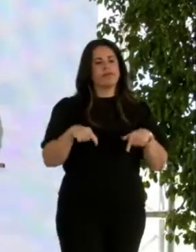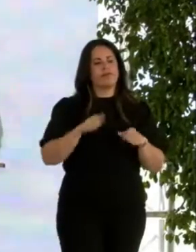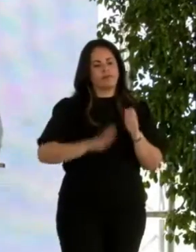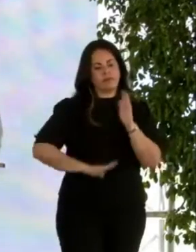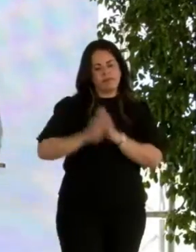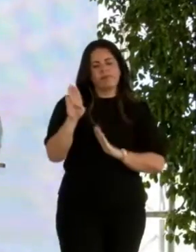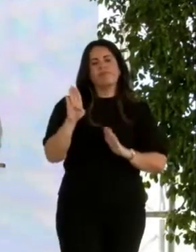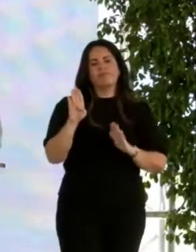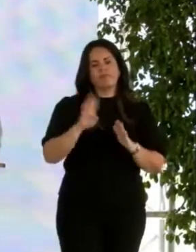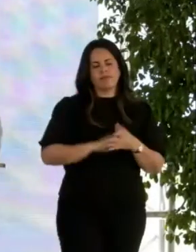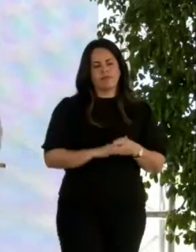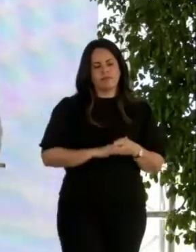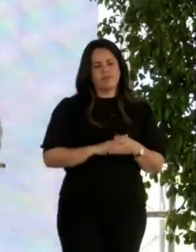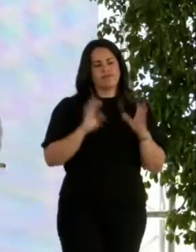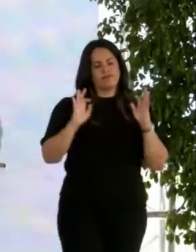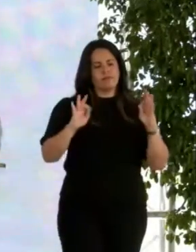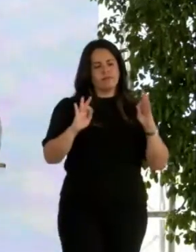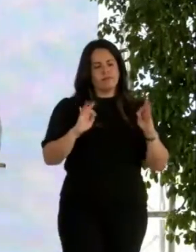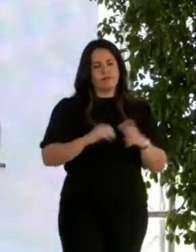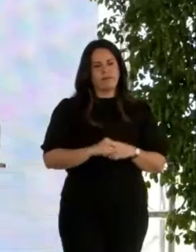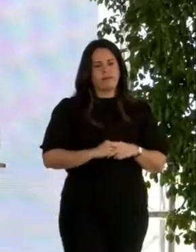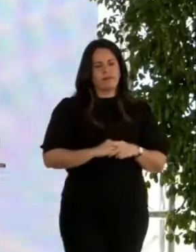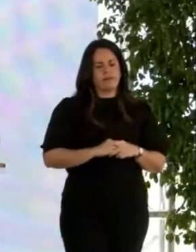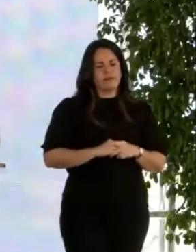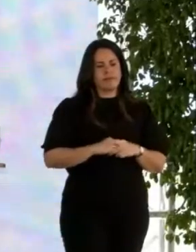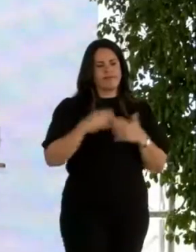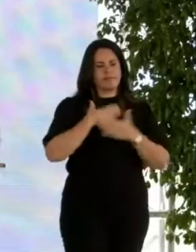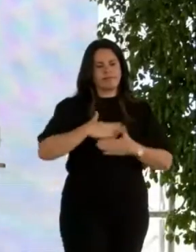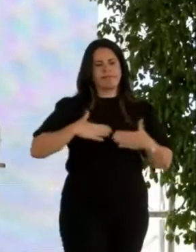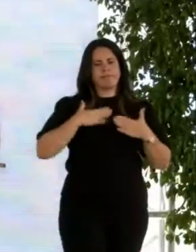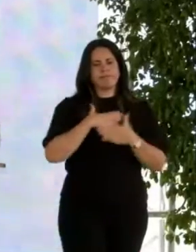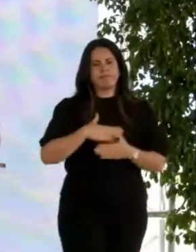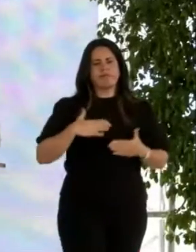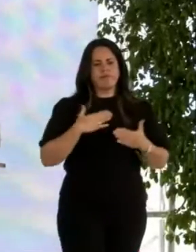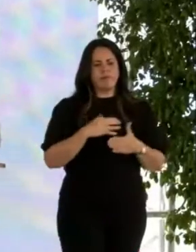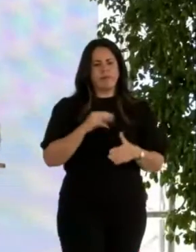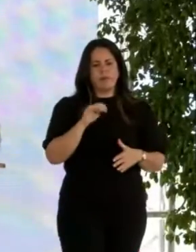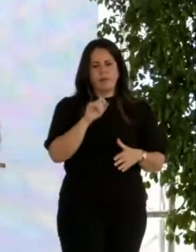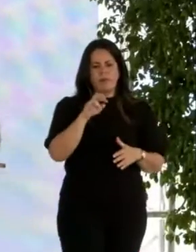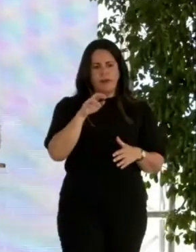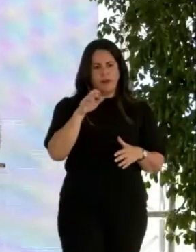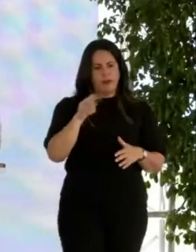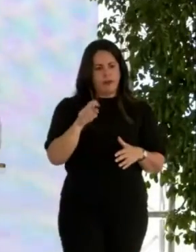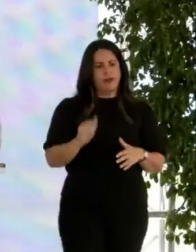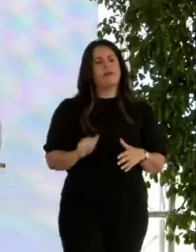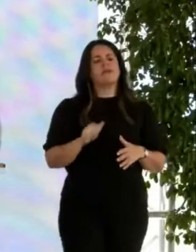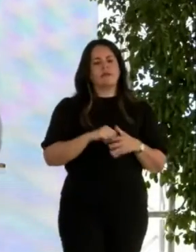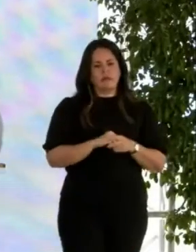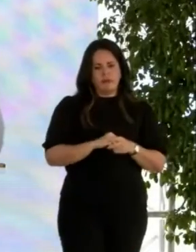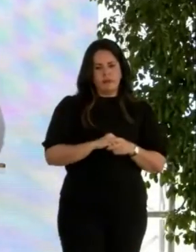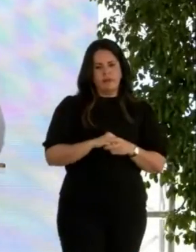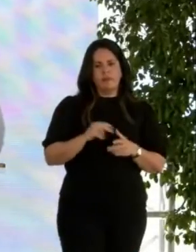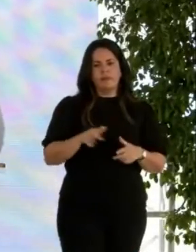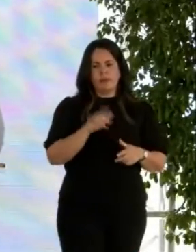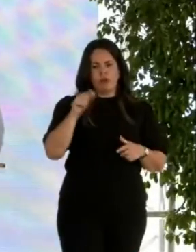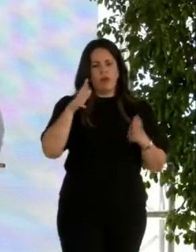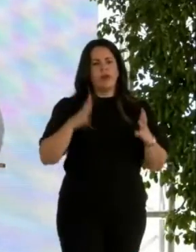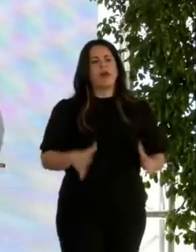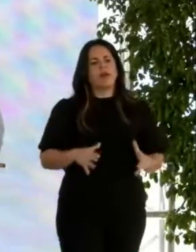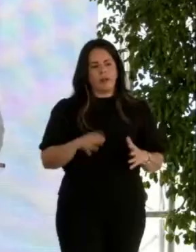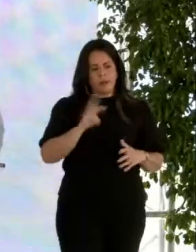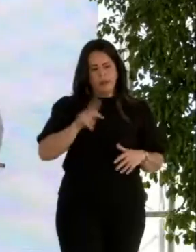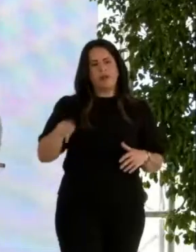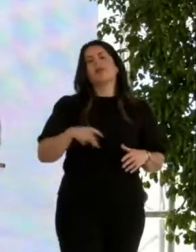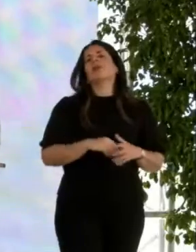want to also say a much appreciation to Mariela and Governor Pierluisi.